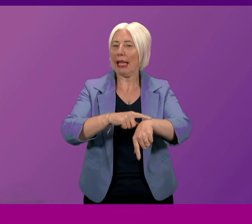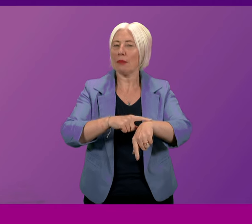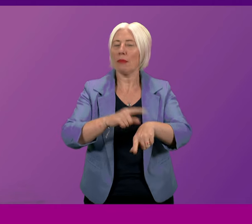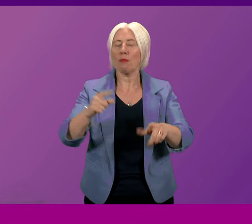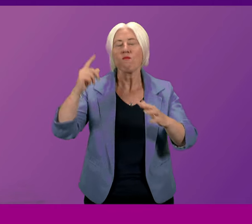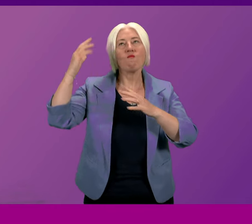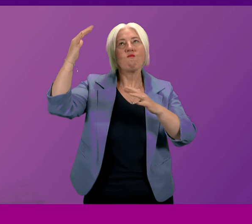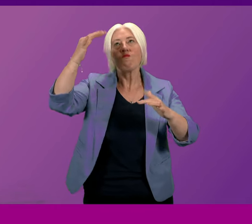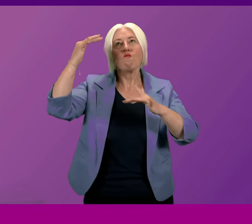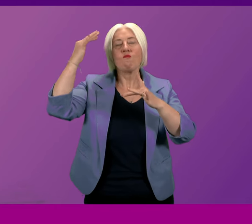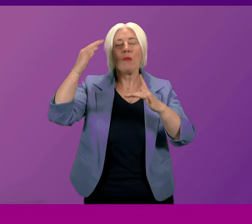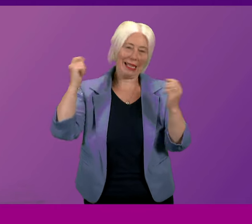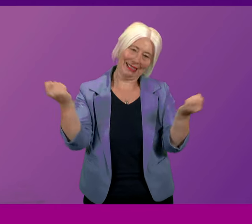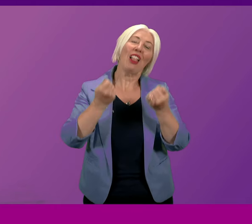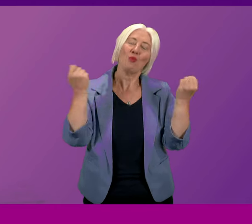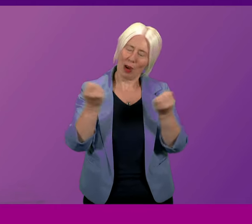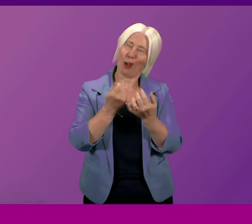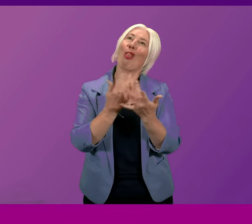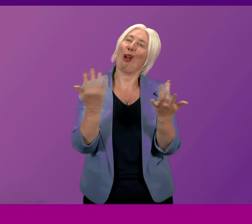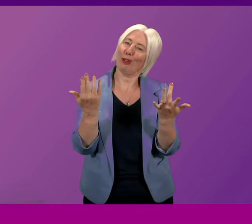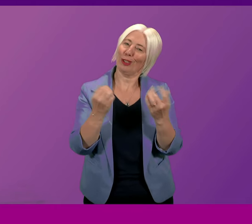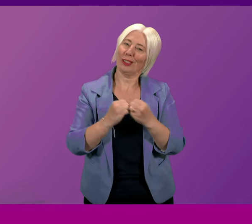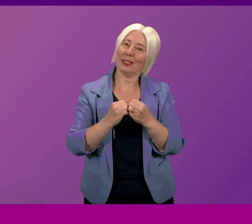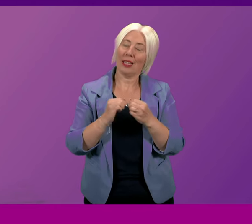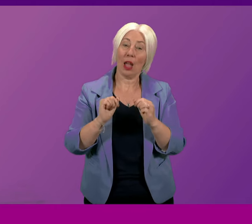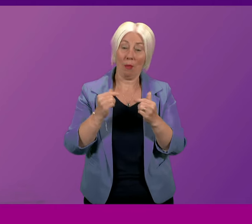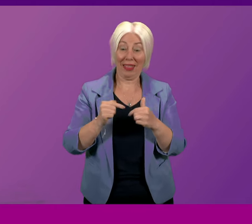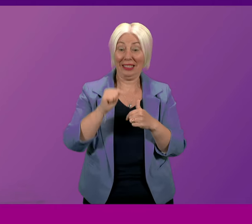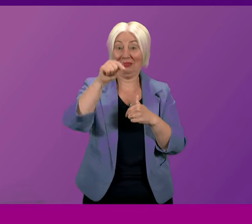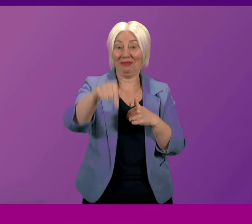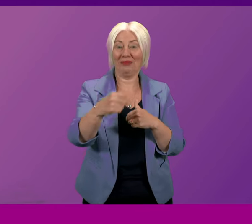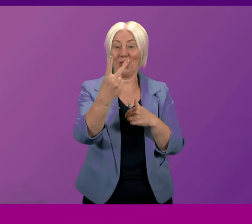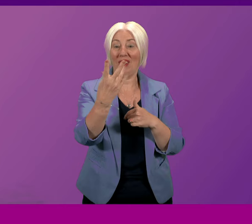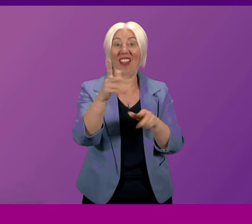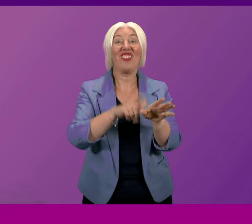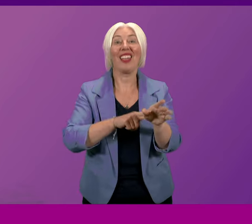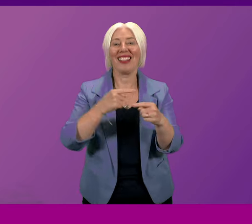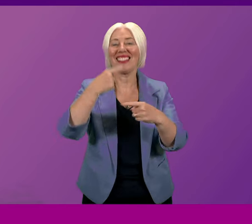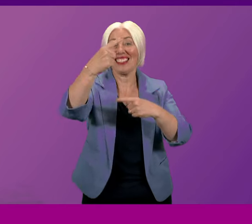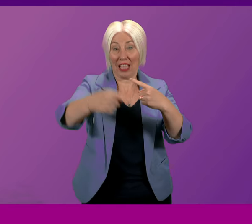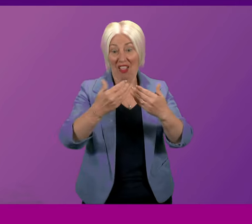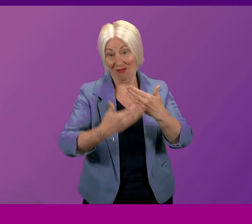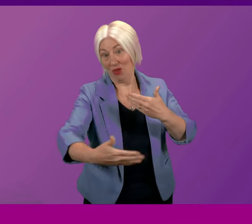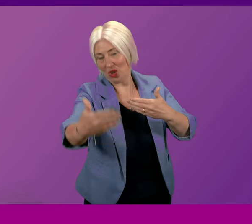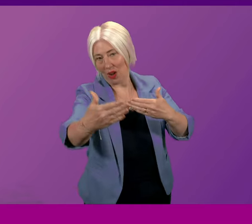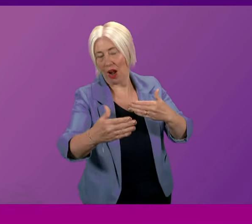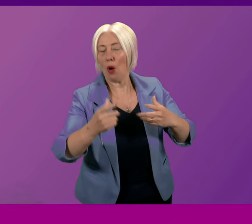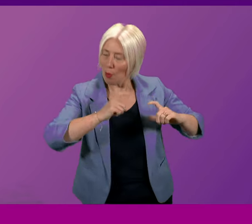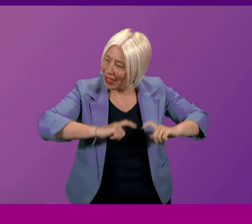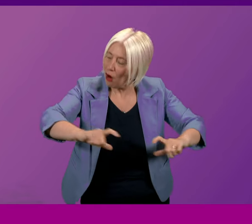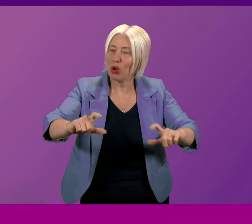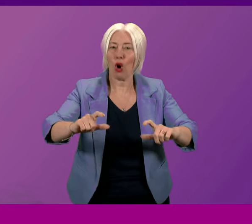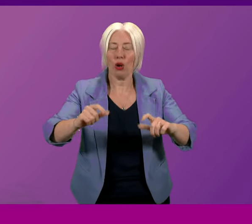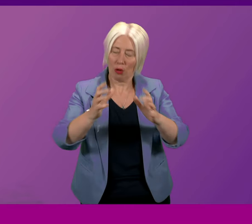to celebrate. And as we move into the next quarter century and beyond, we will continue to grow